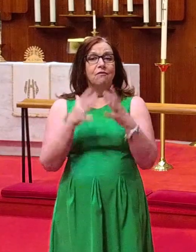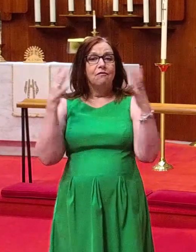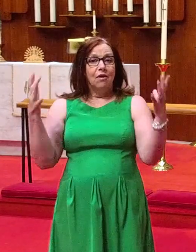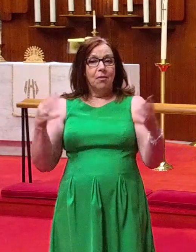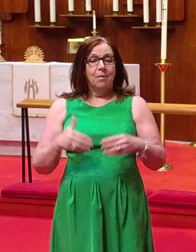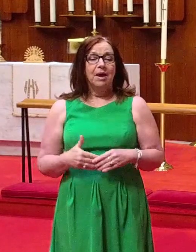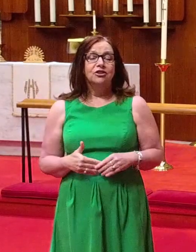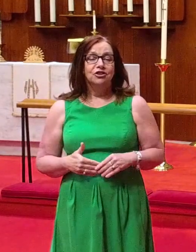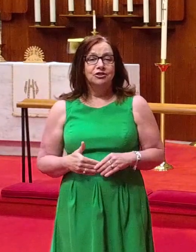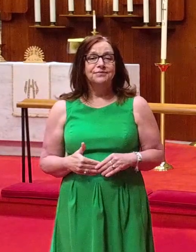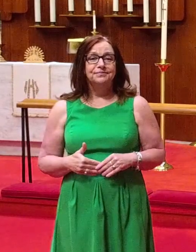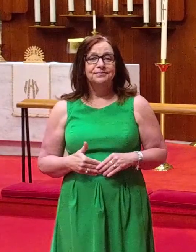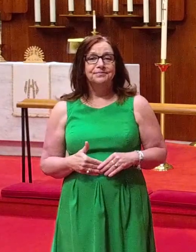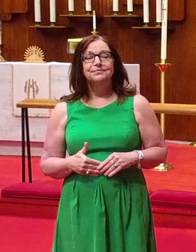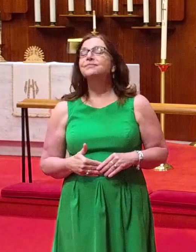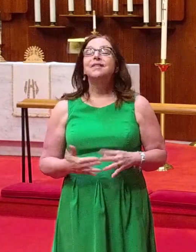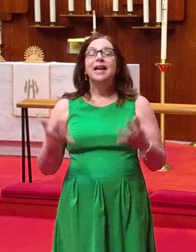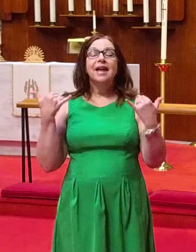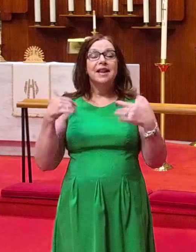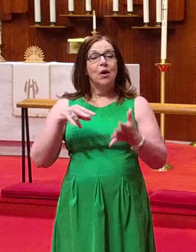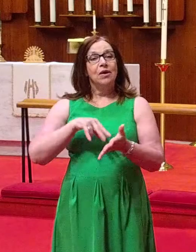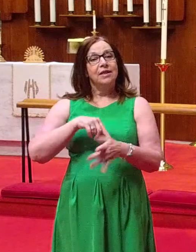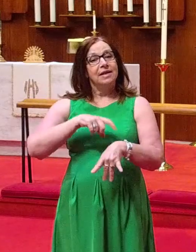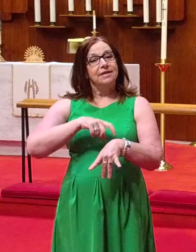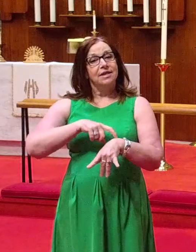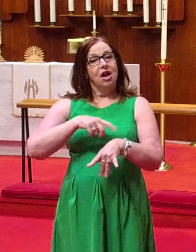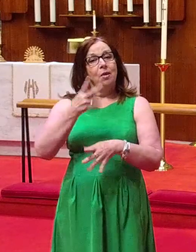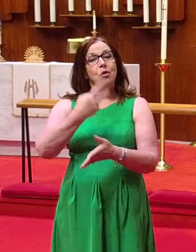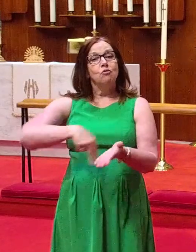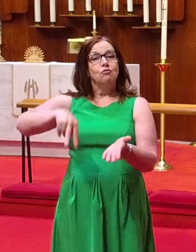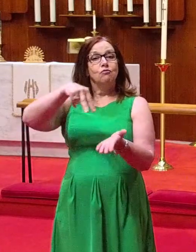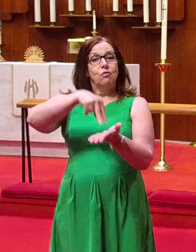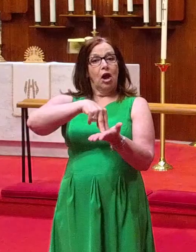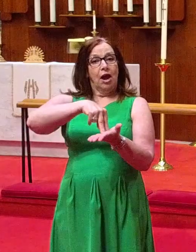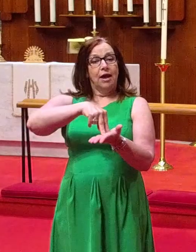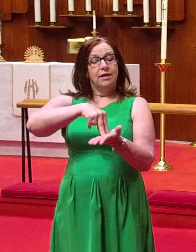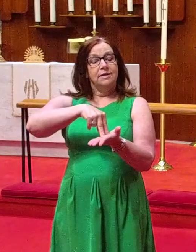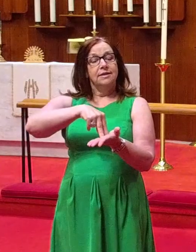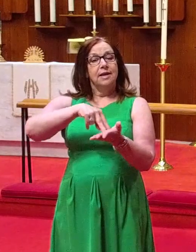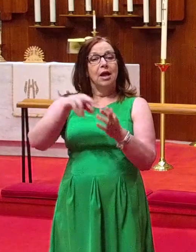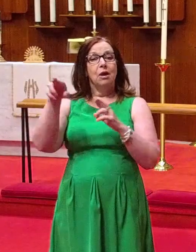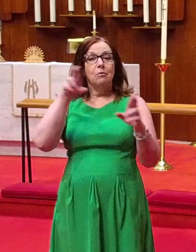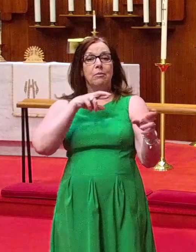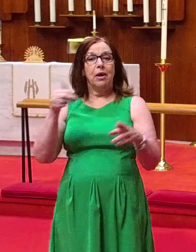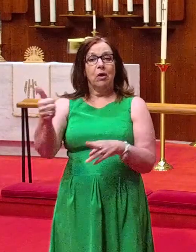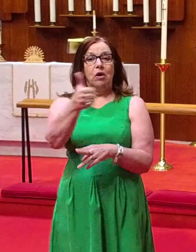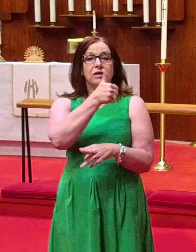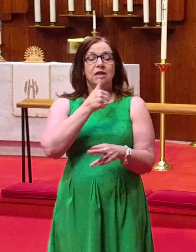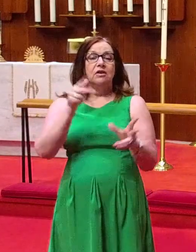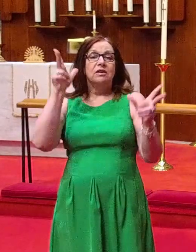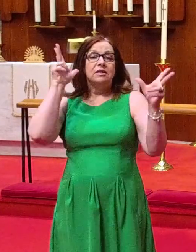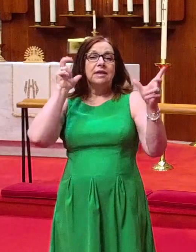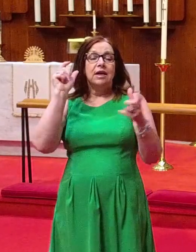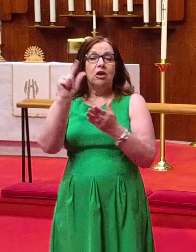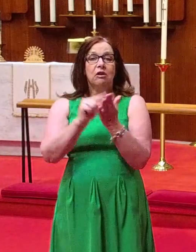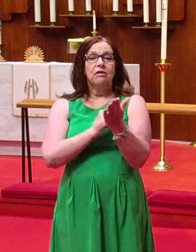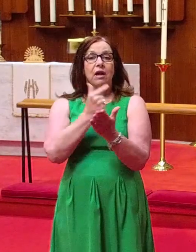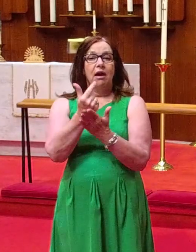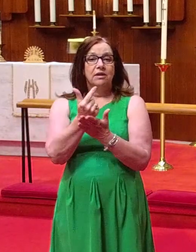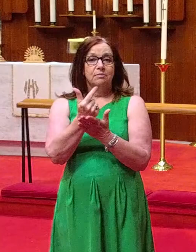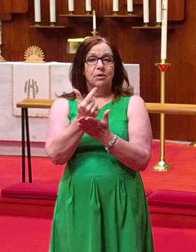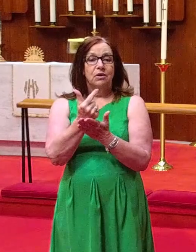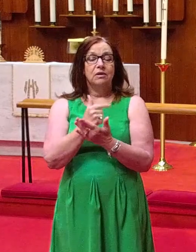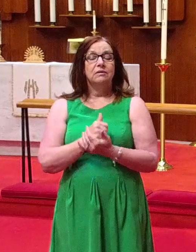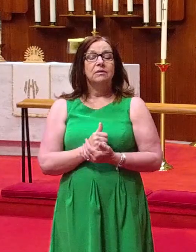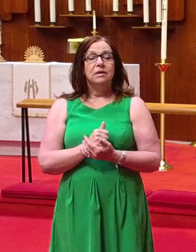much. And at this time, why don't we rise and prepare ourselves to hear the gospel